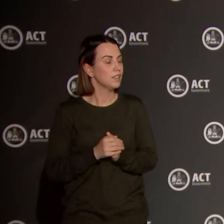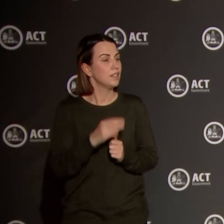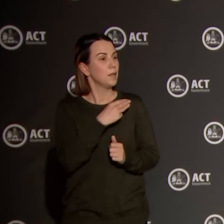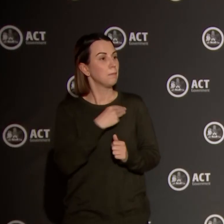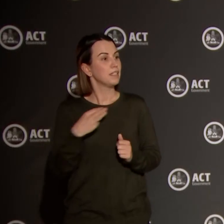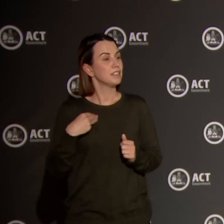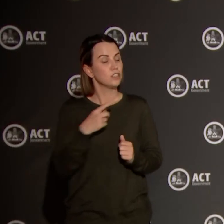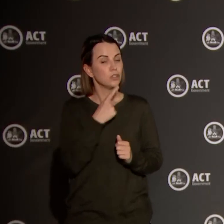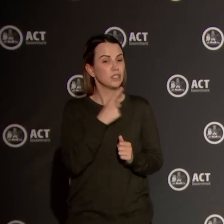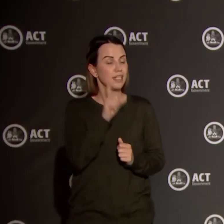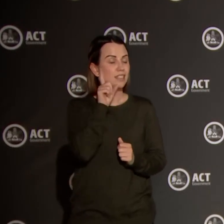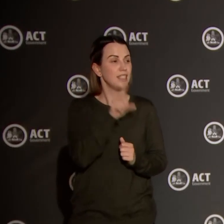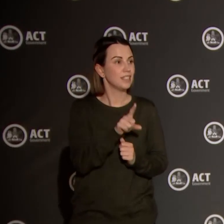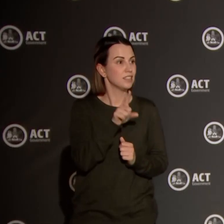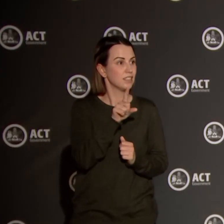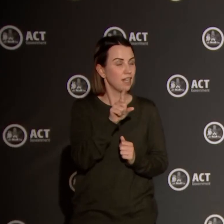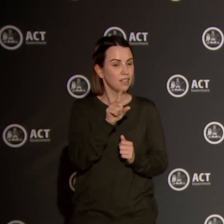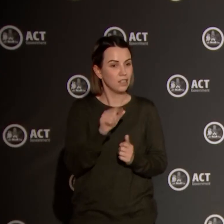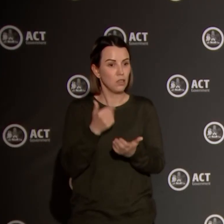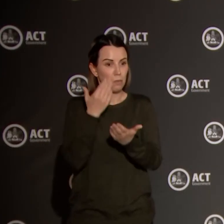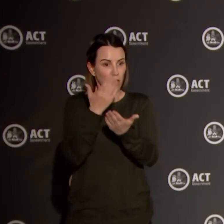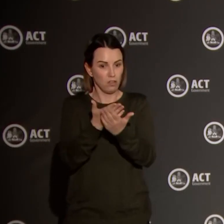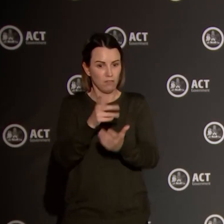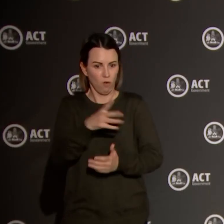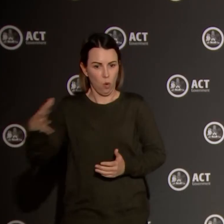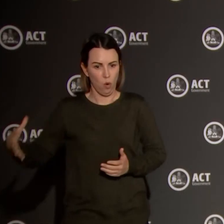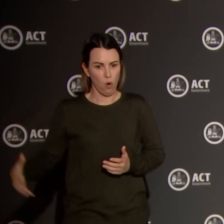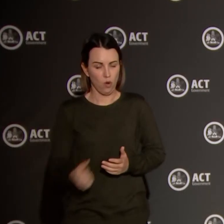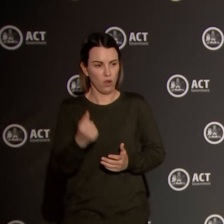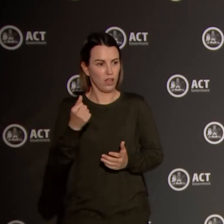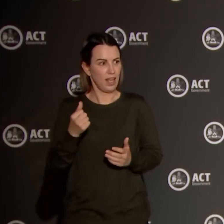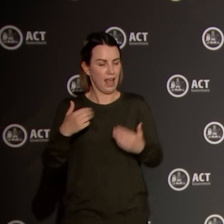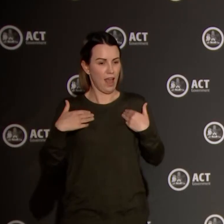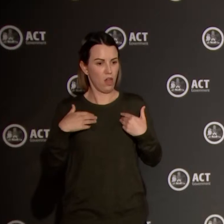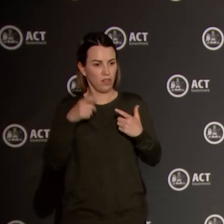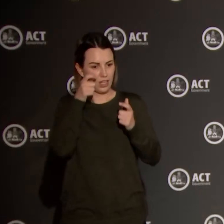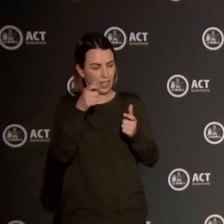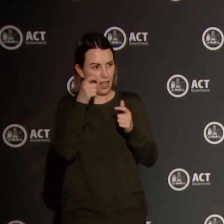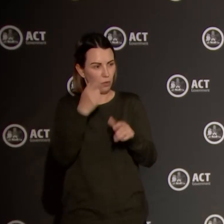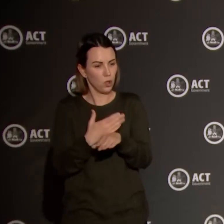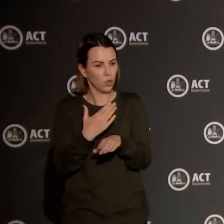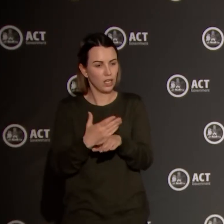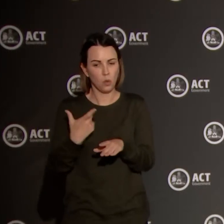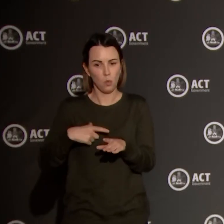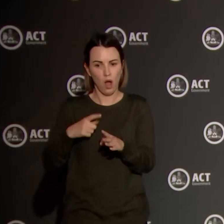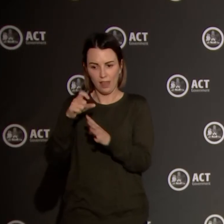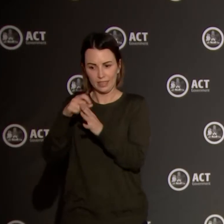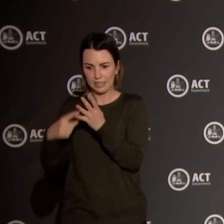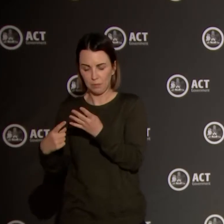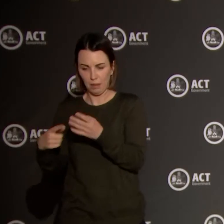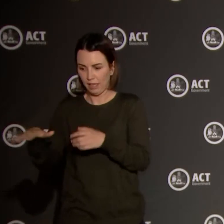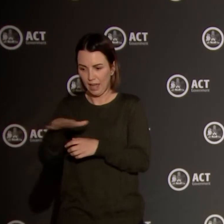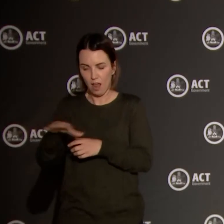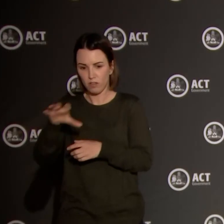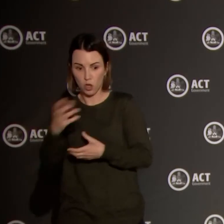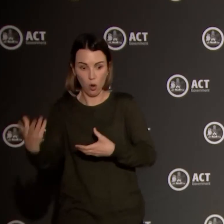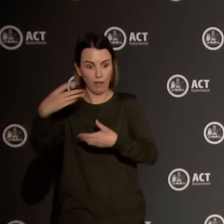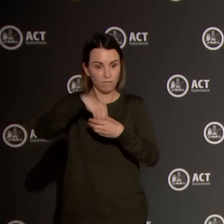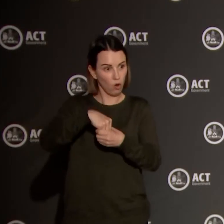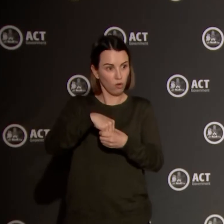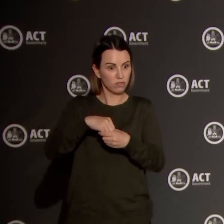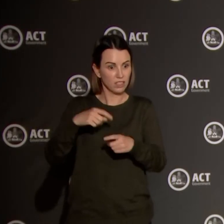you spoke yesterday about a proposed vaccine mandate for healthcare workers. Why was the disability sector not included in that